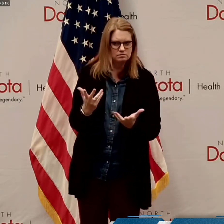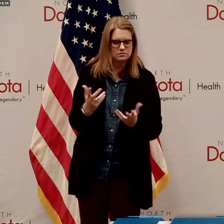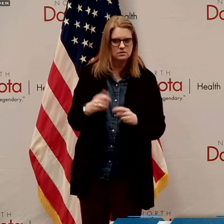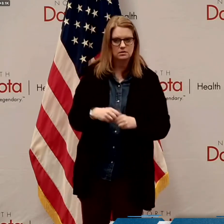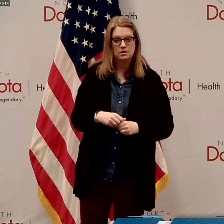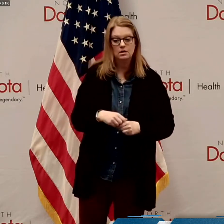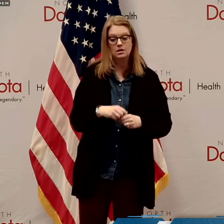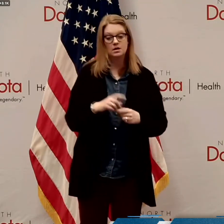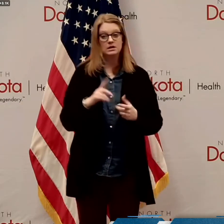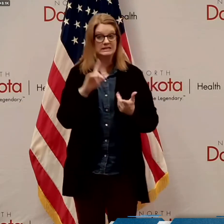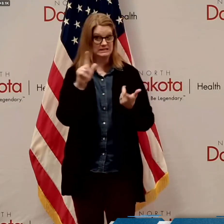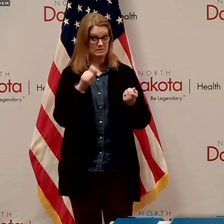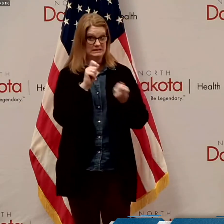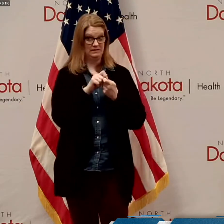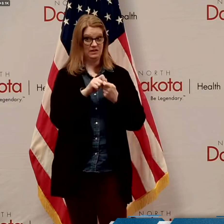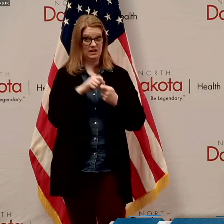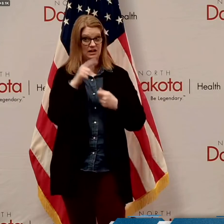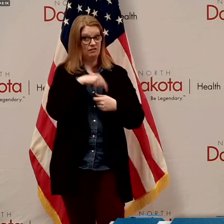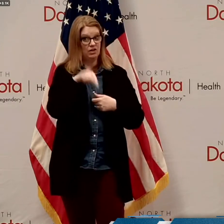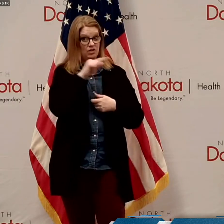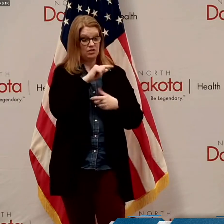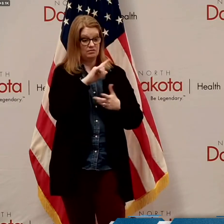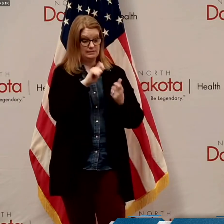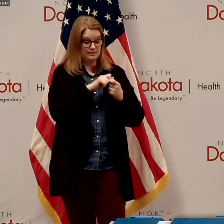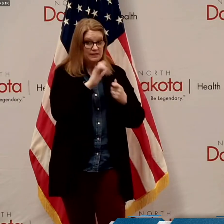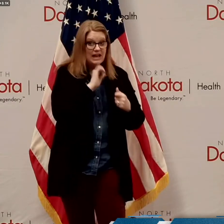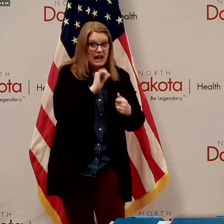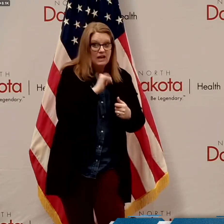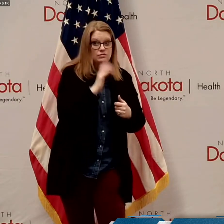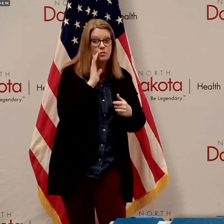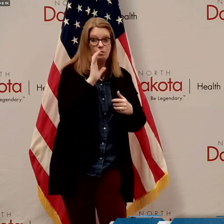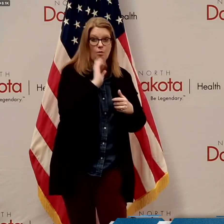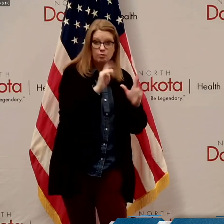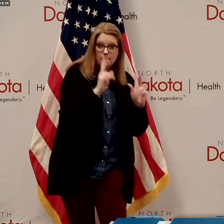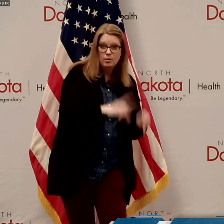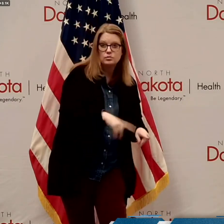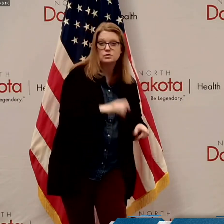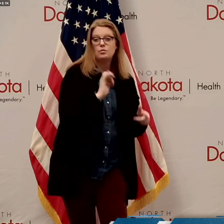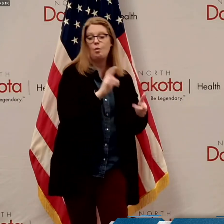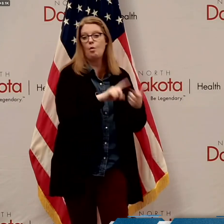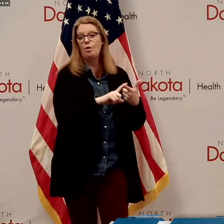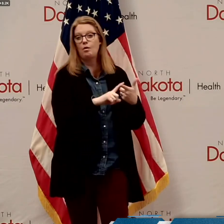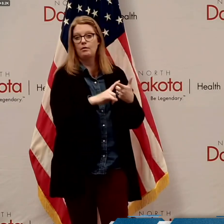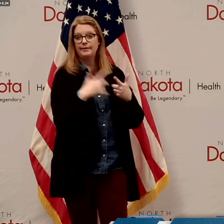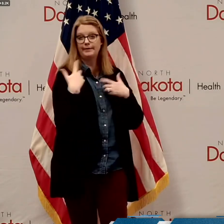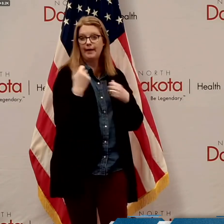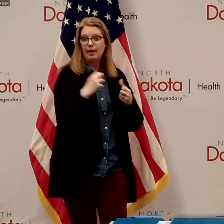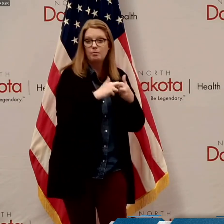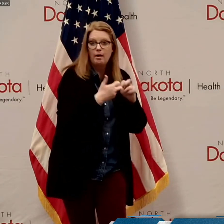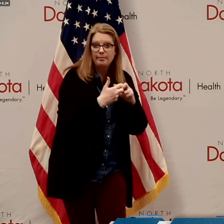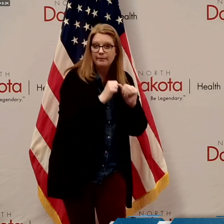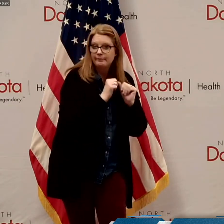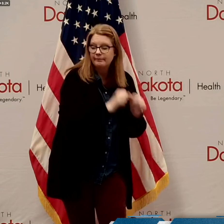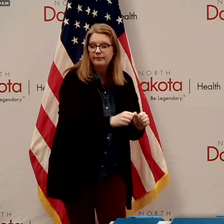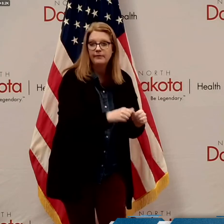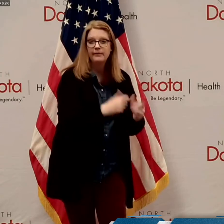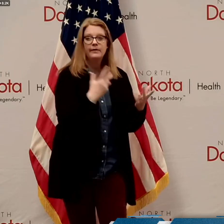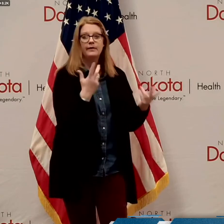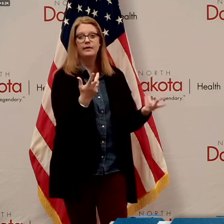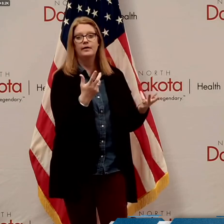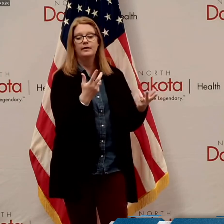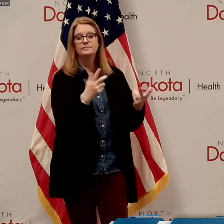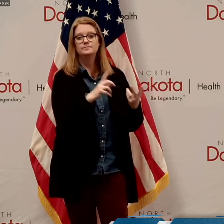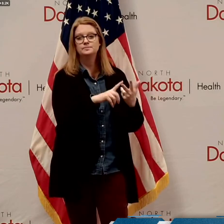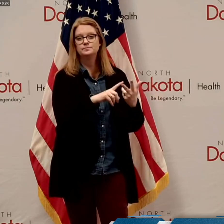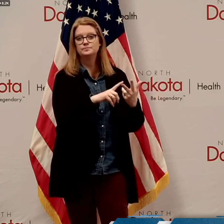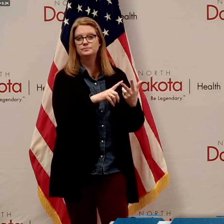a vulnerable population, either because you've got immune issues, or not issues, but if